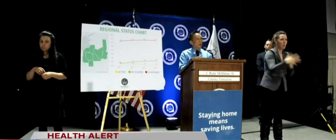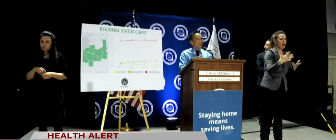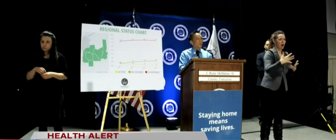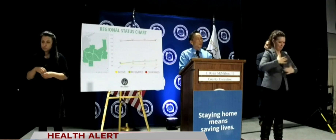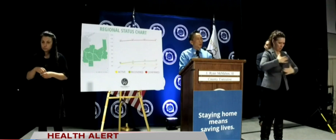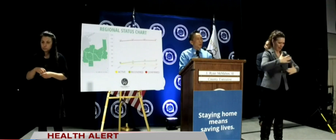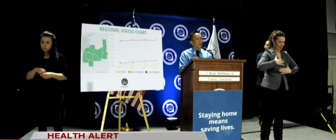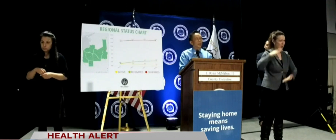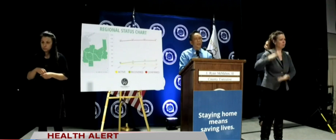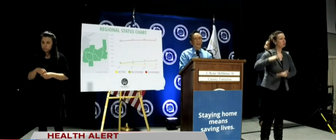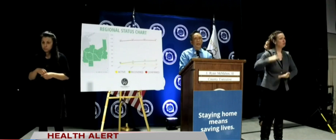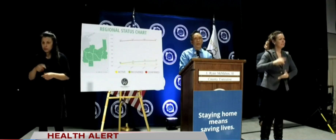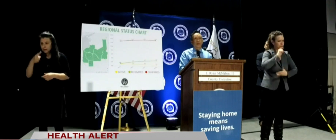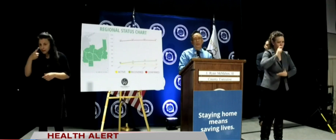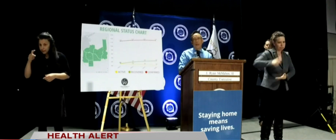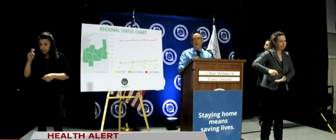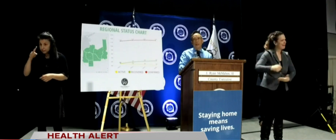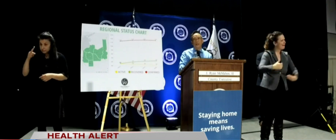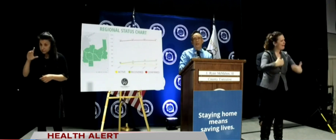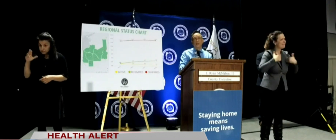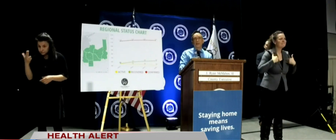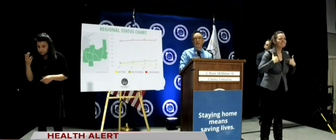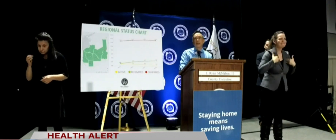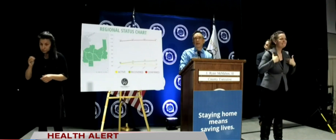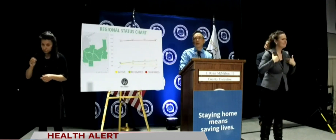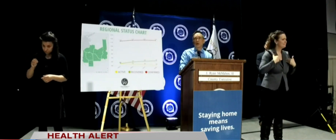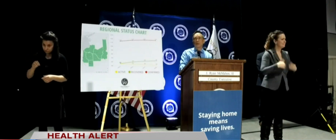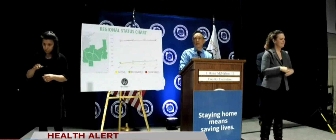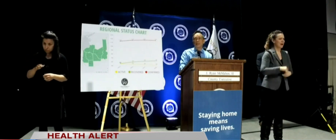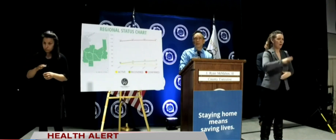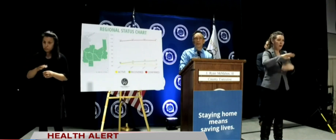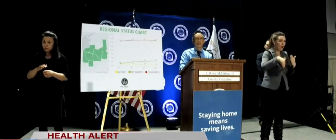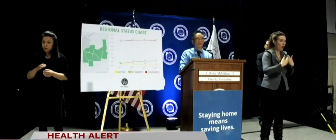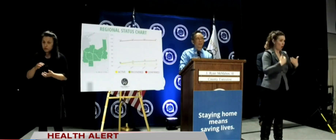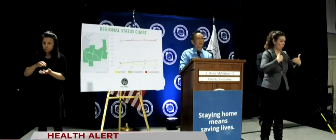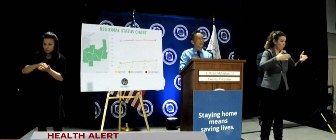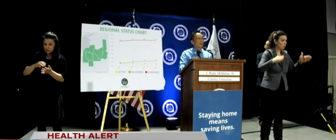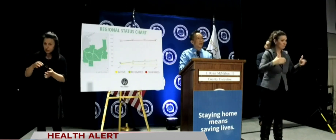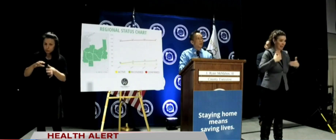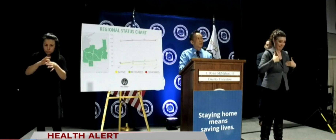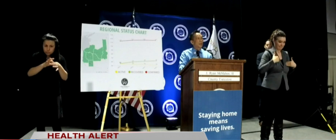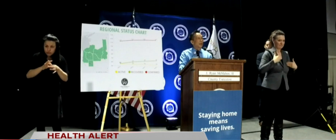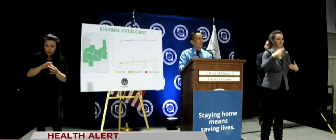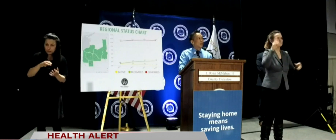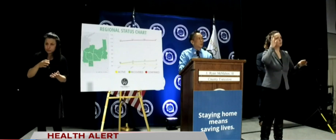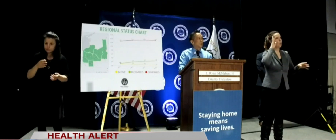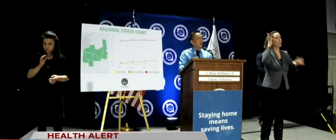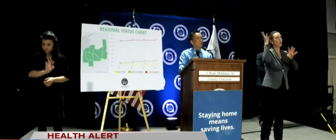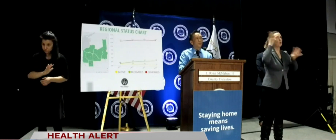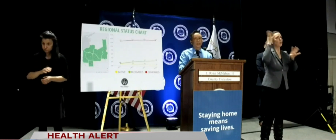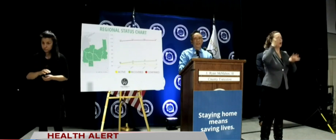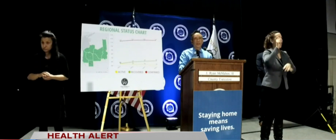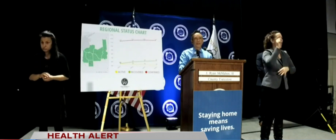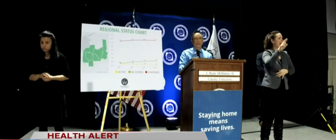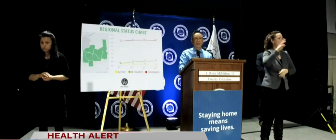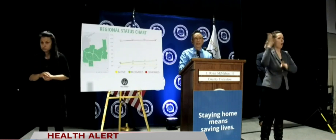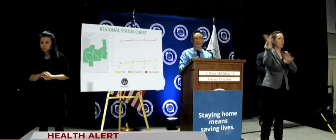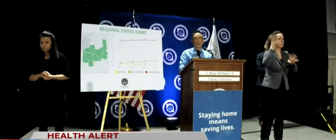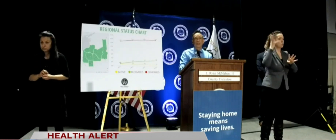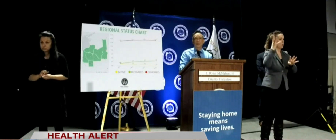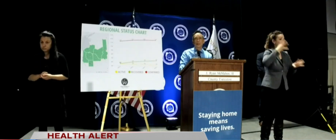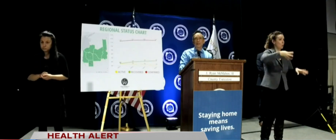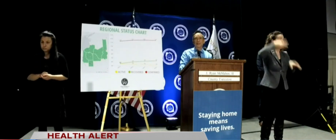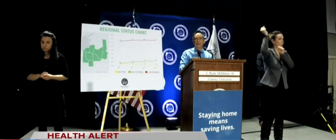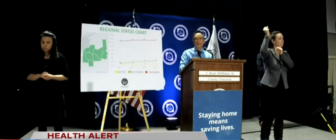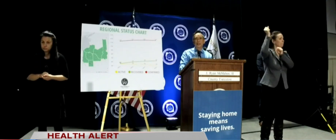treat all of them very well. Currently, we have 18 COVID-19 patients in-house, and the number of patients on ventilators